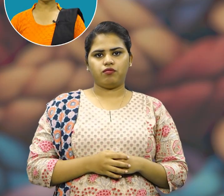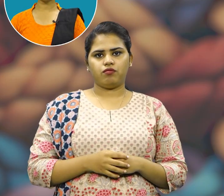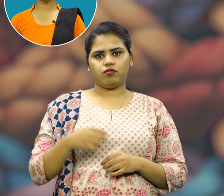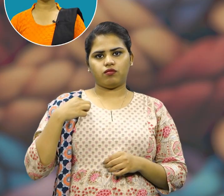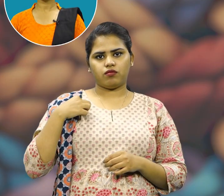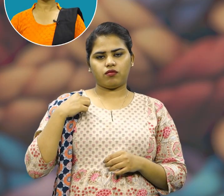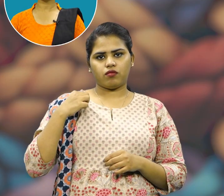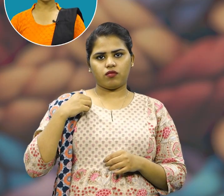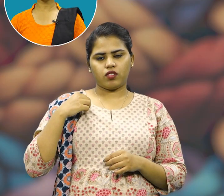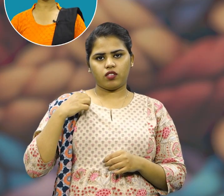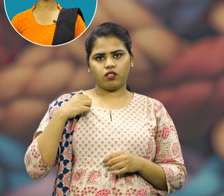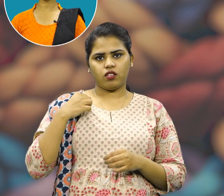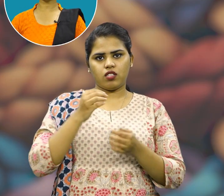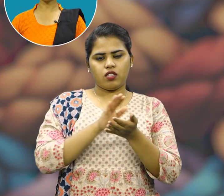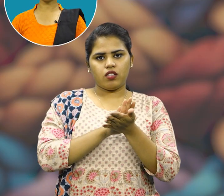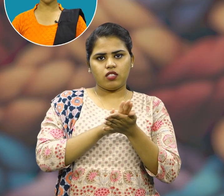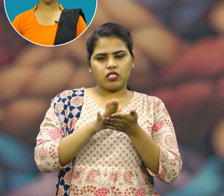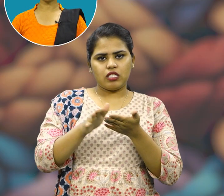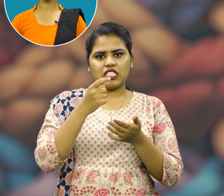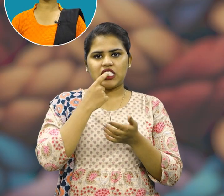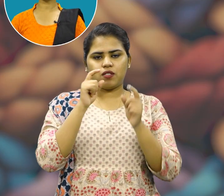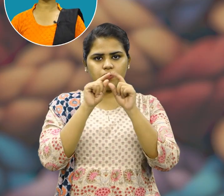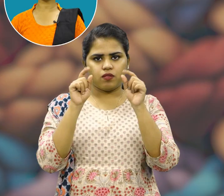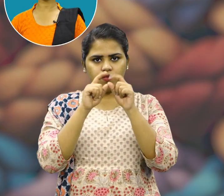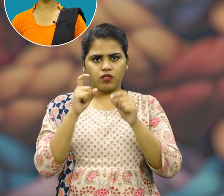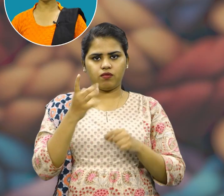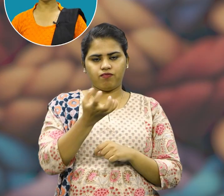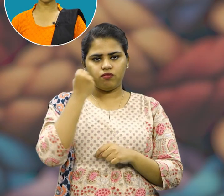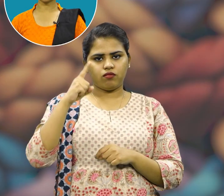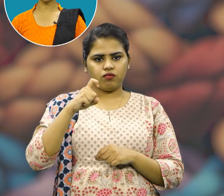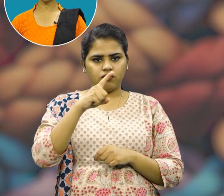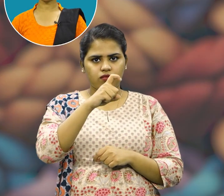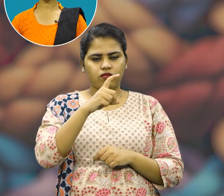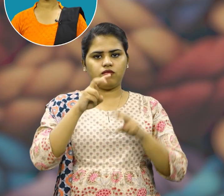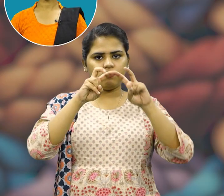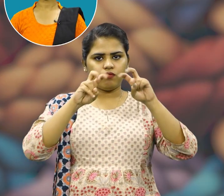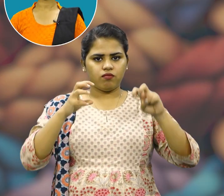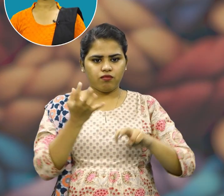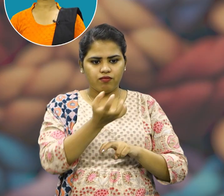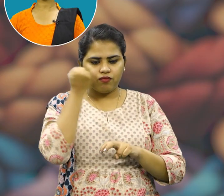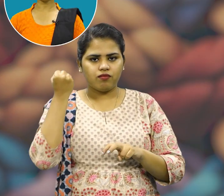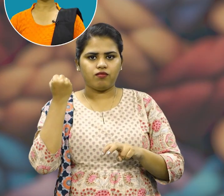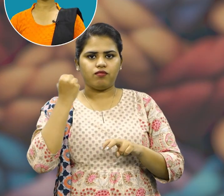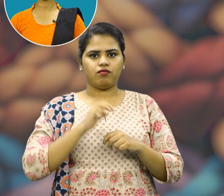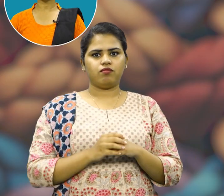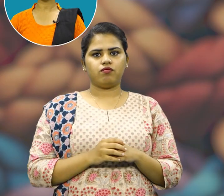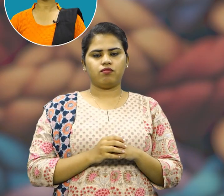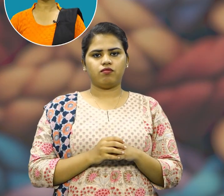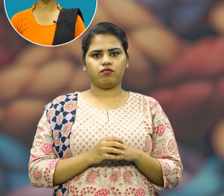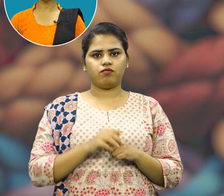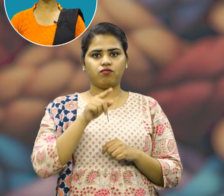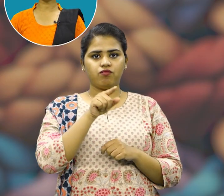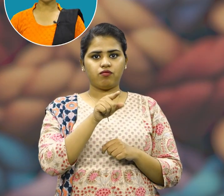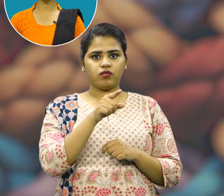Silk fiber obtained from the silkworm was discovered in China and was kept as